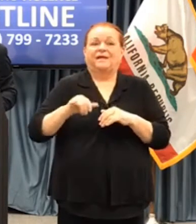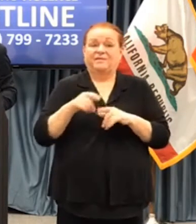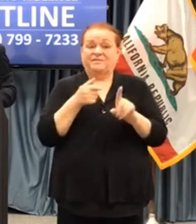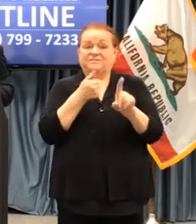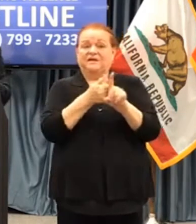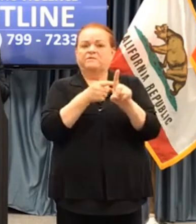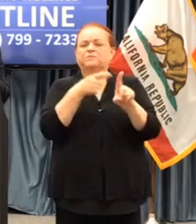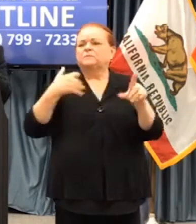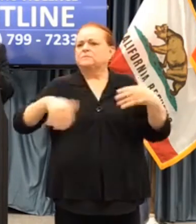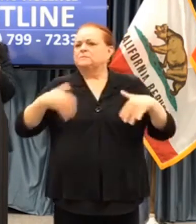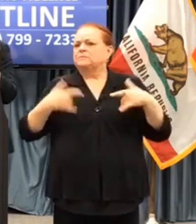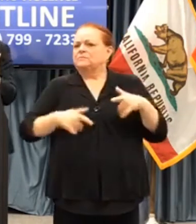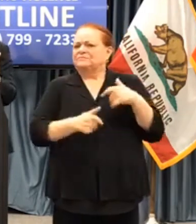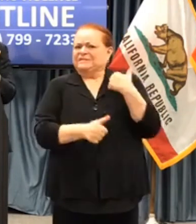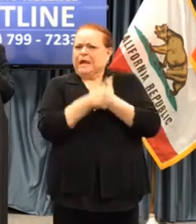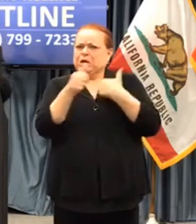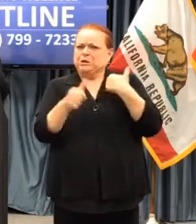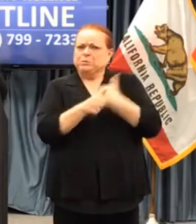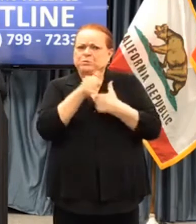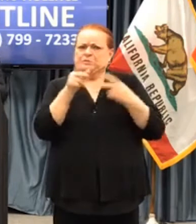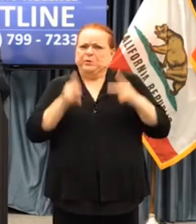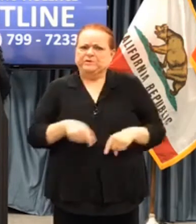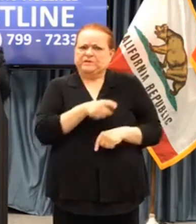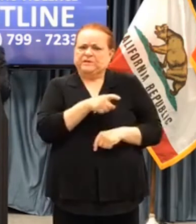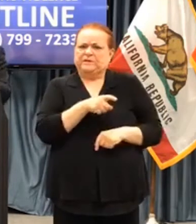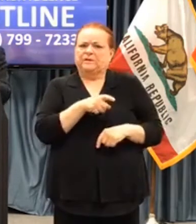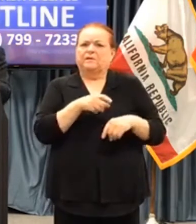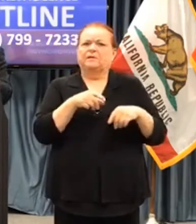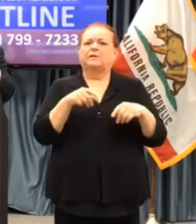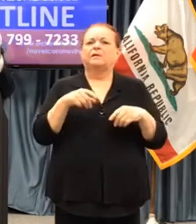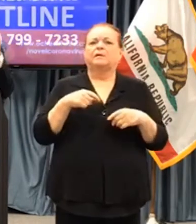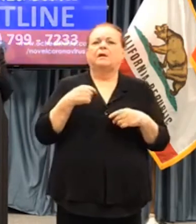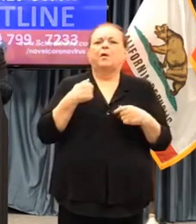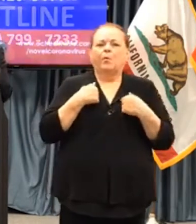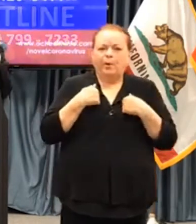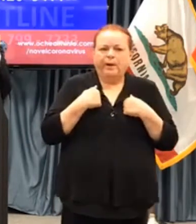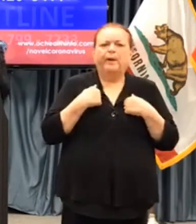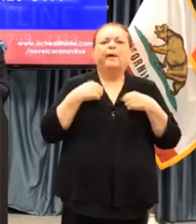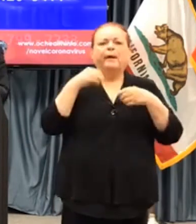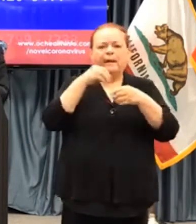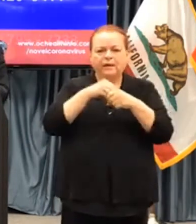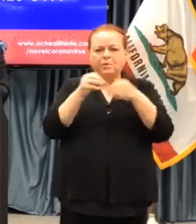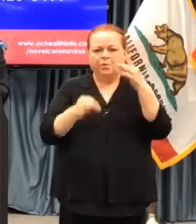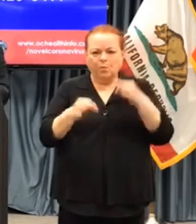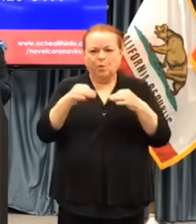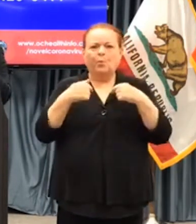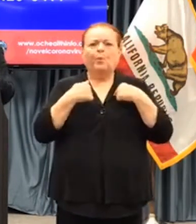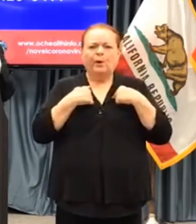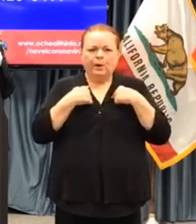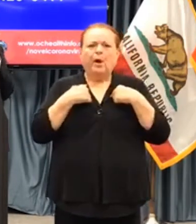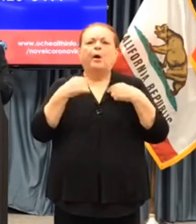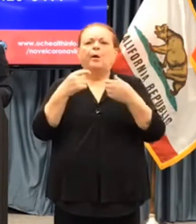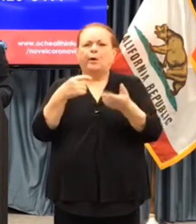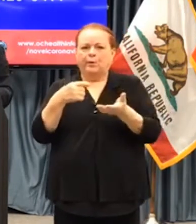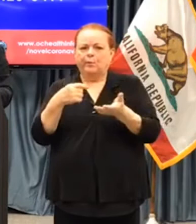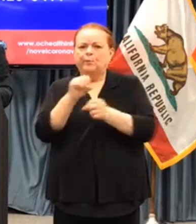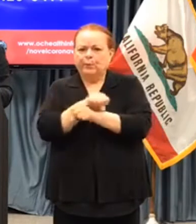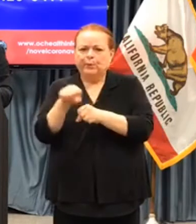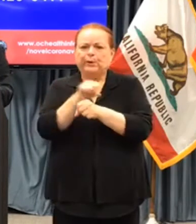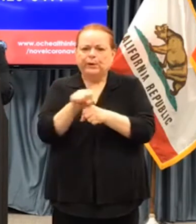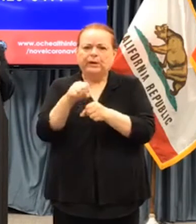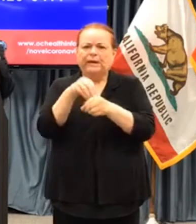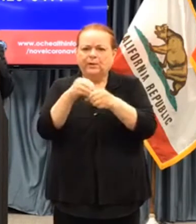dangerous. I want you to appreciate we are in open court. We are litigating cases. Most of the courts are